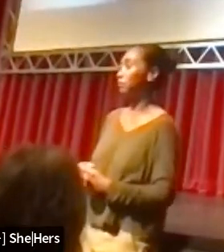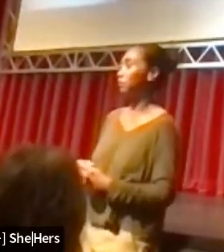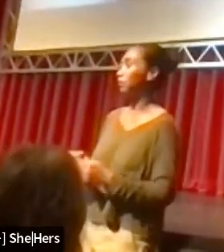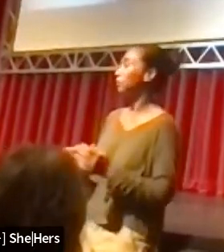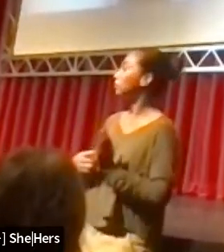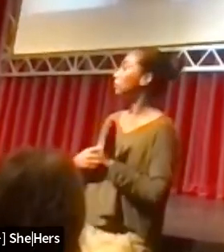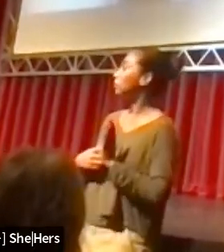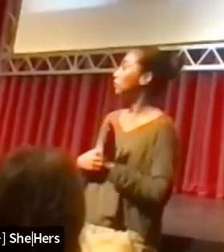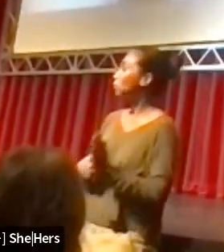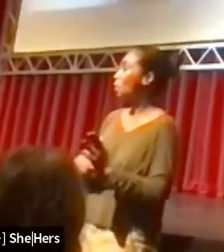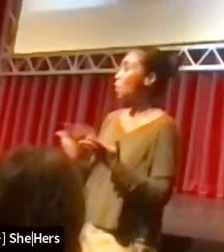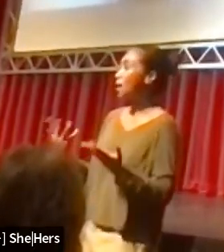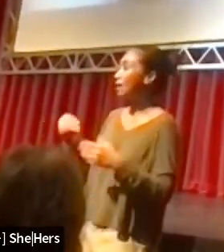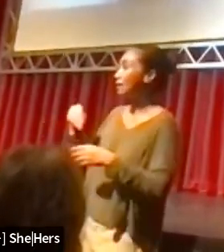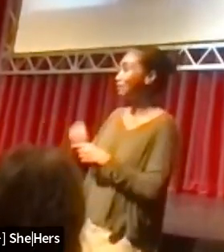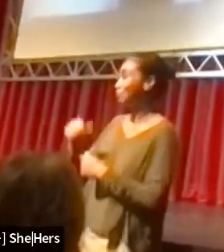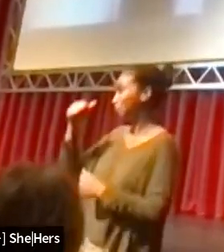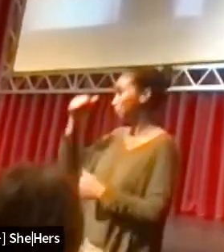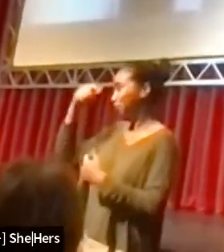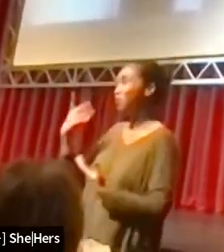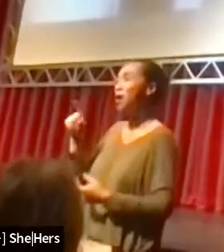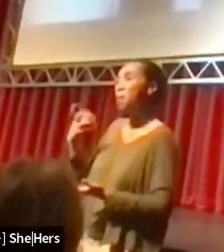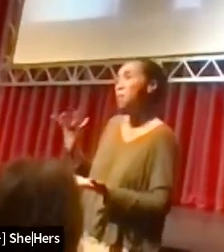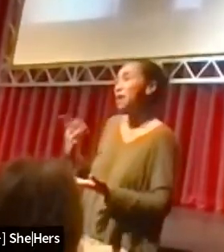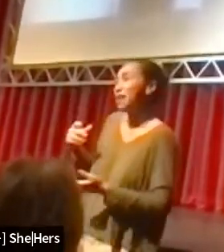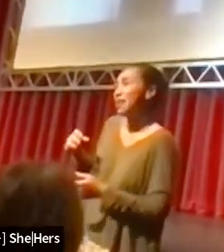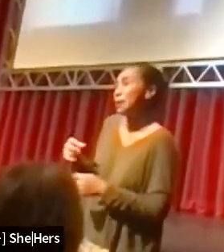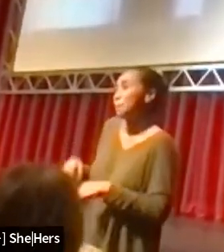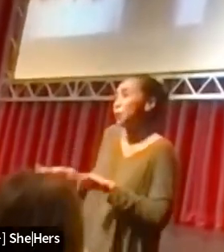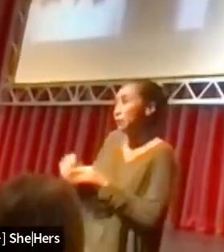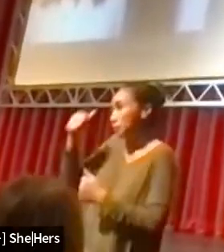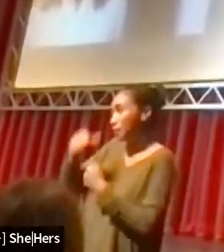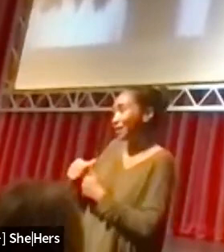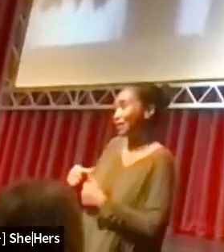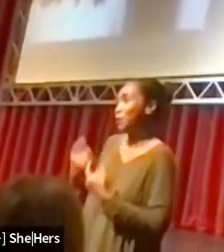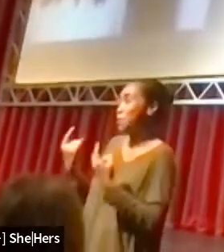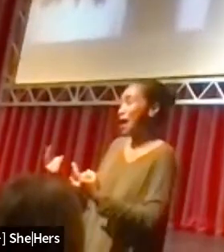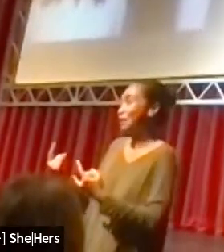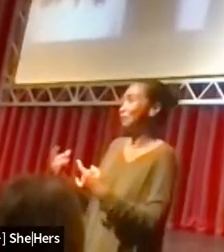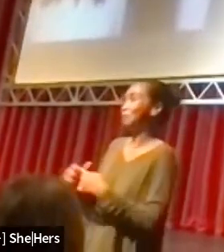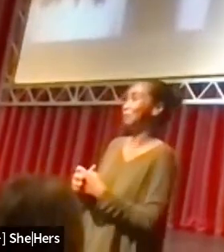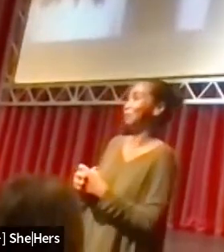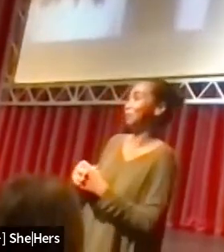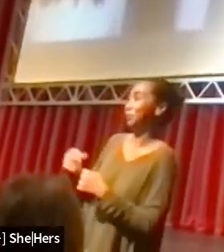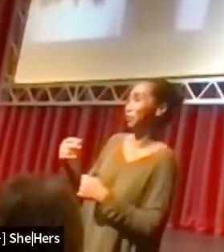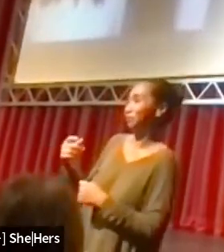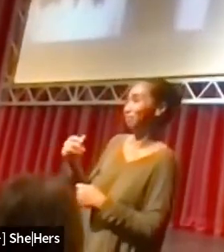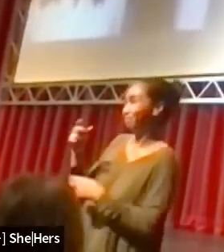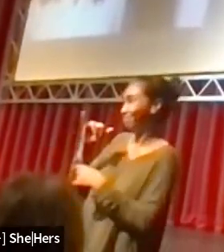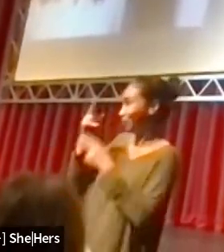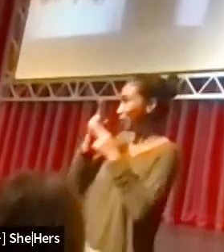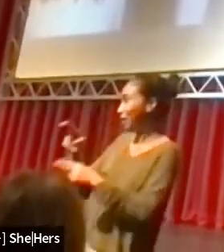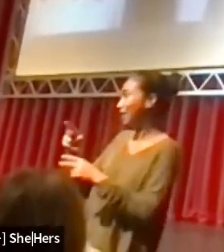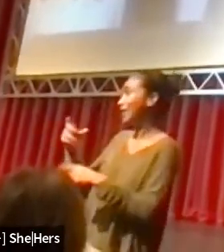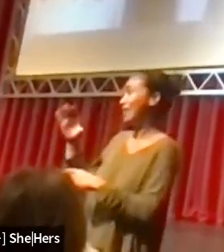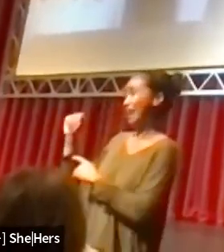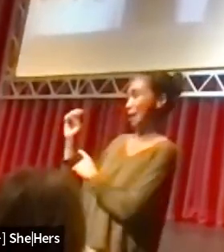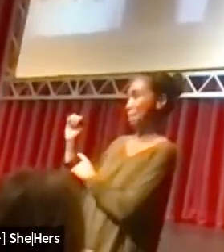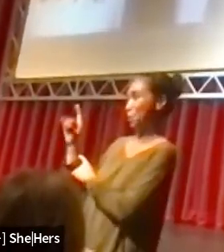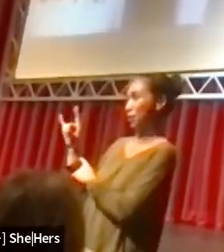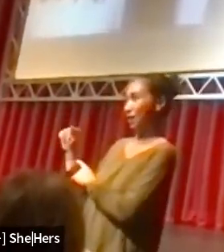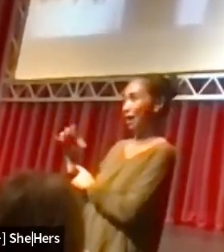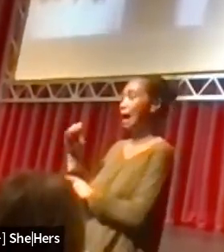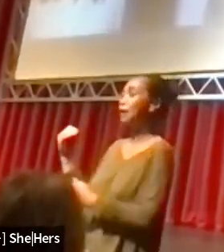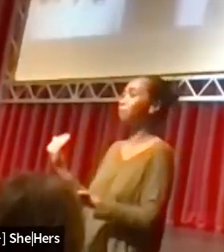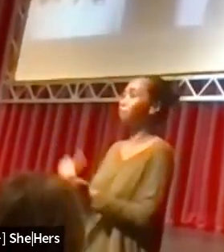all, what is worth remembering? It's a rock and roll homage to her family's flight from war-torn Cambodia, and